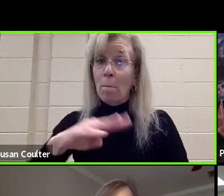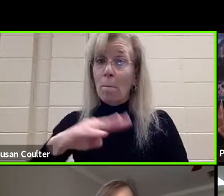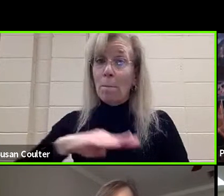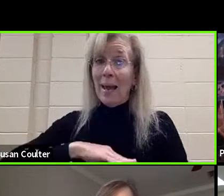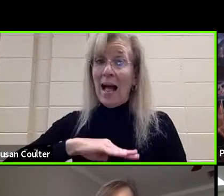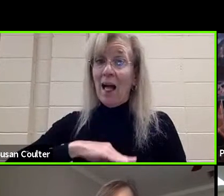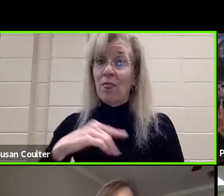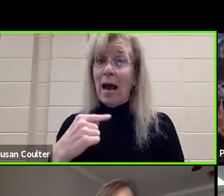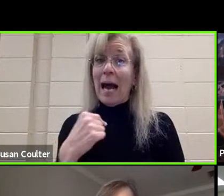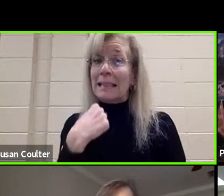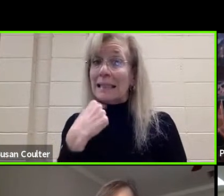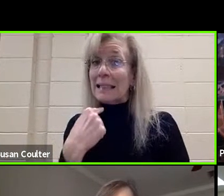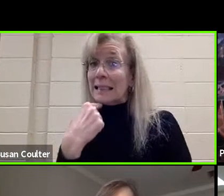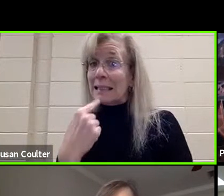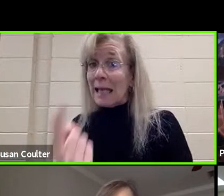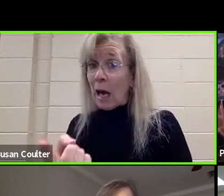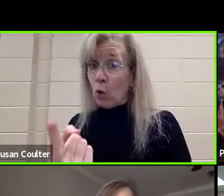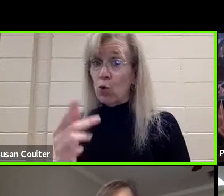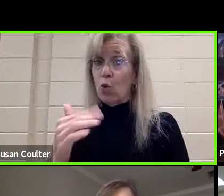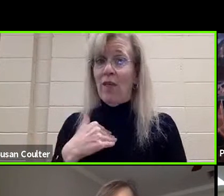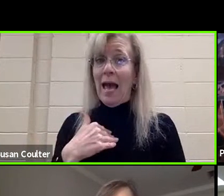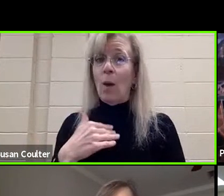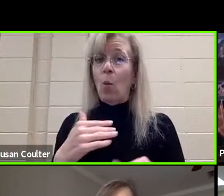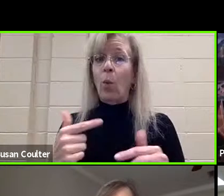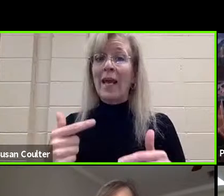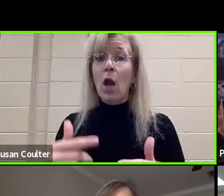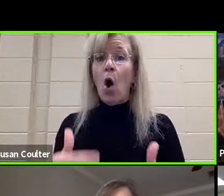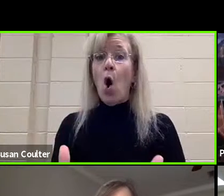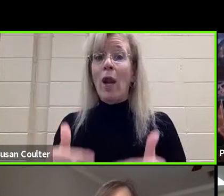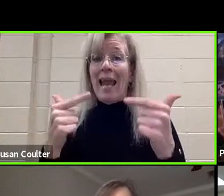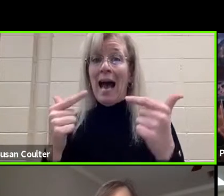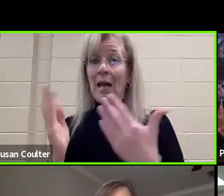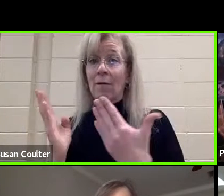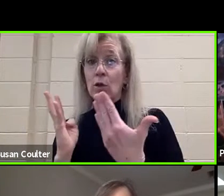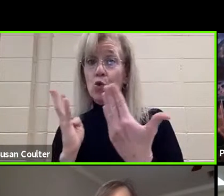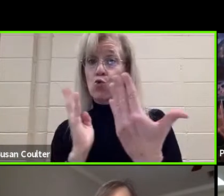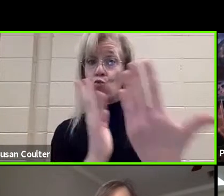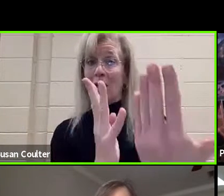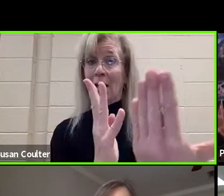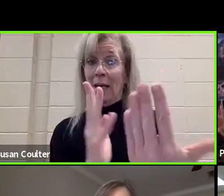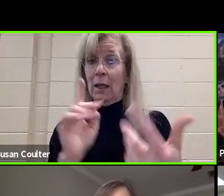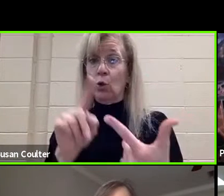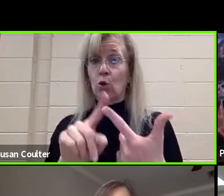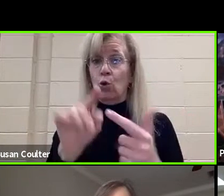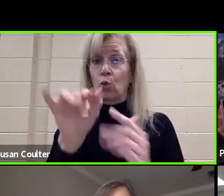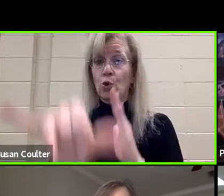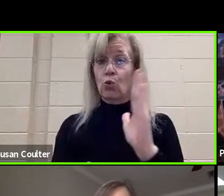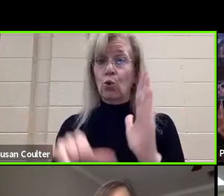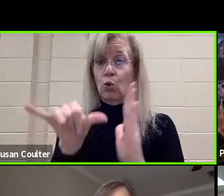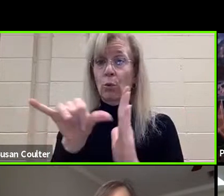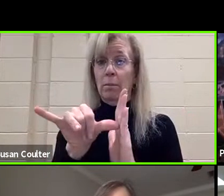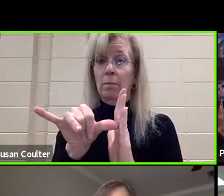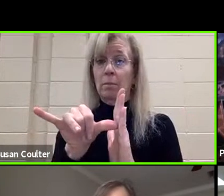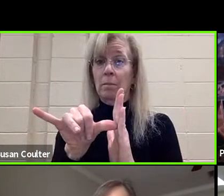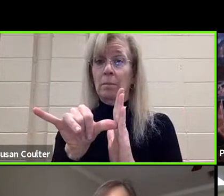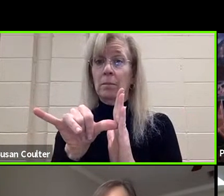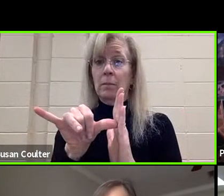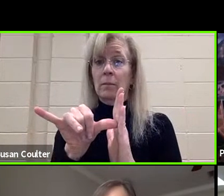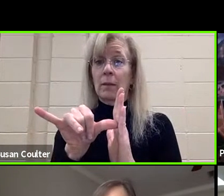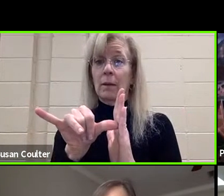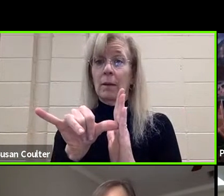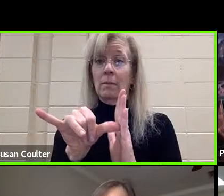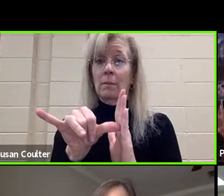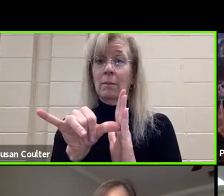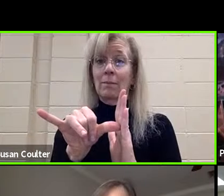Also, Beth, I didn't tell you that we are live streaming to YouTube.